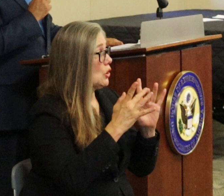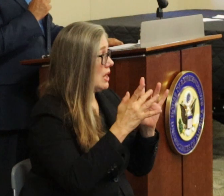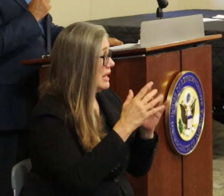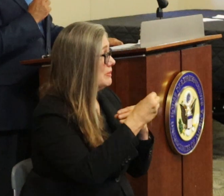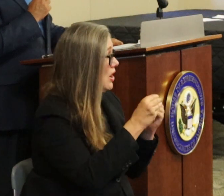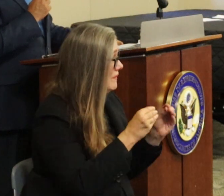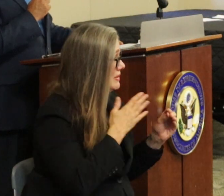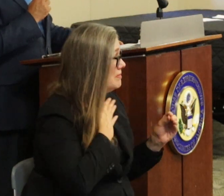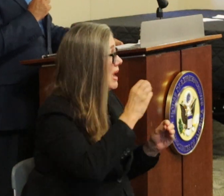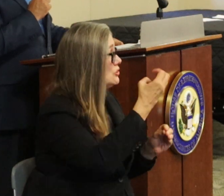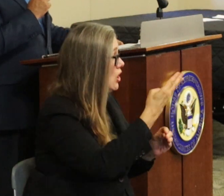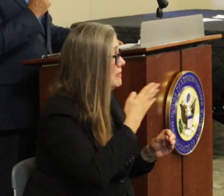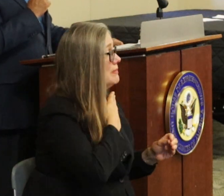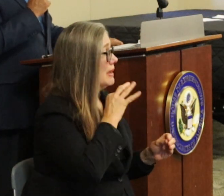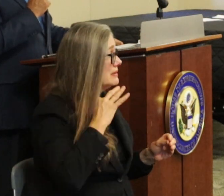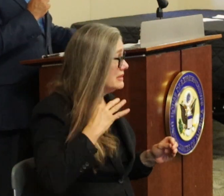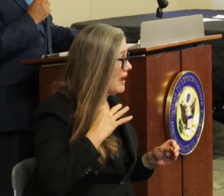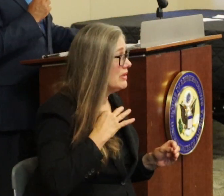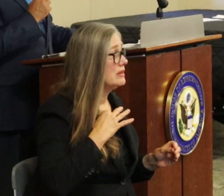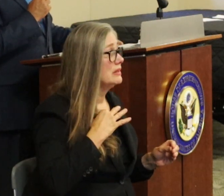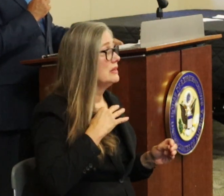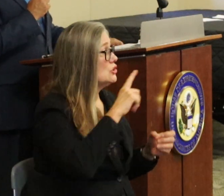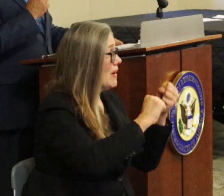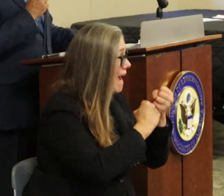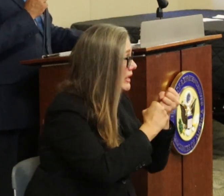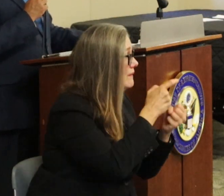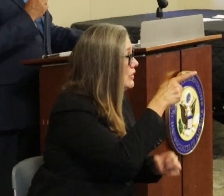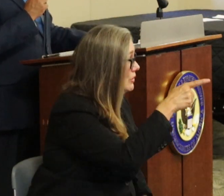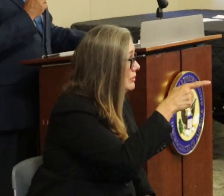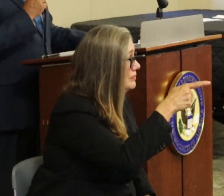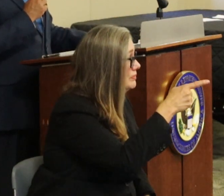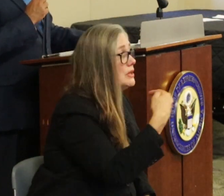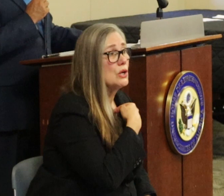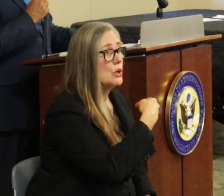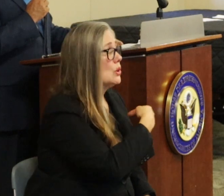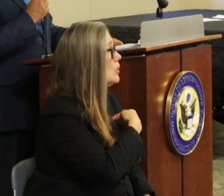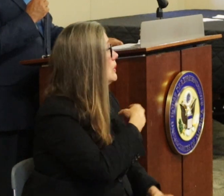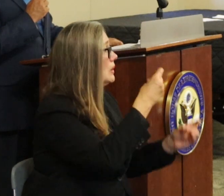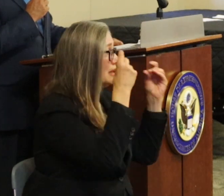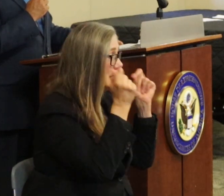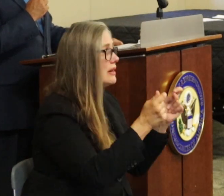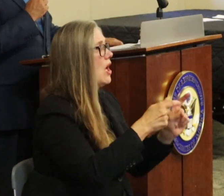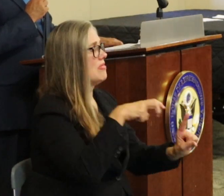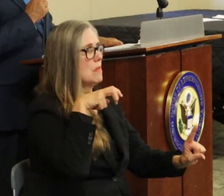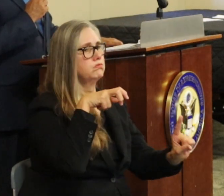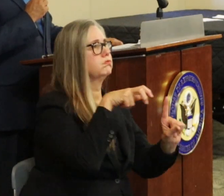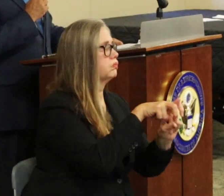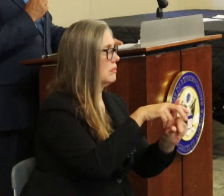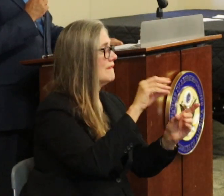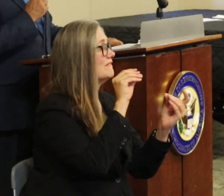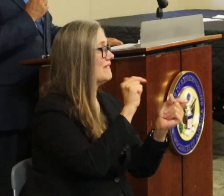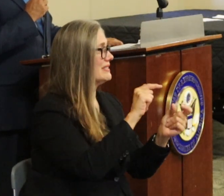my office, it's my job and my staff to be your advocates, and we are going to get on that right away and